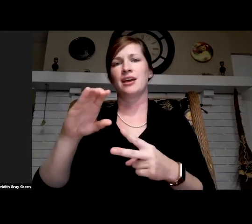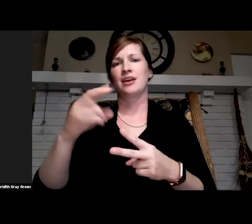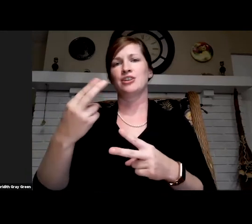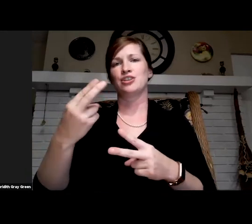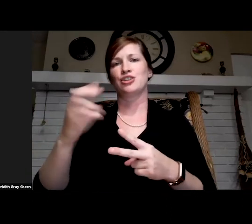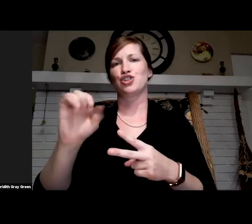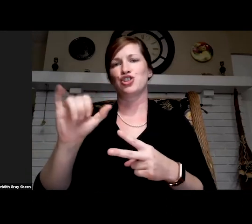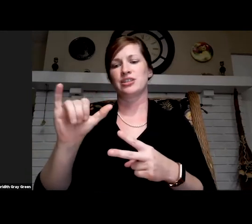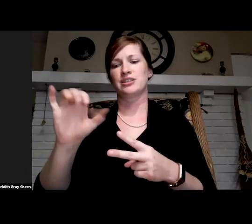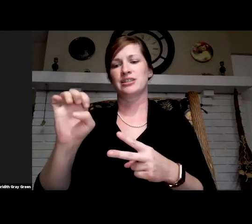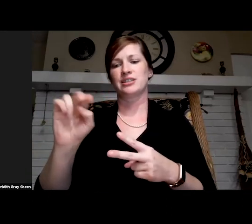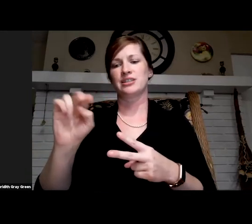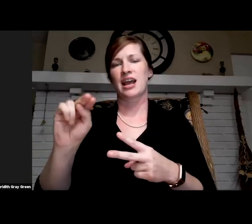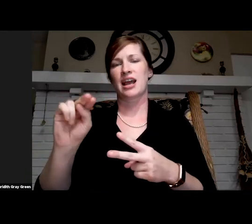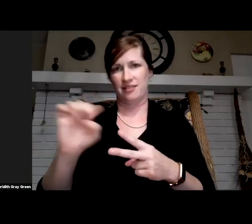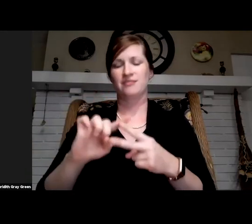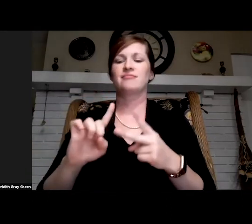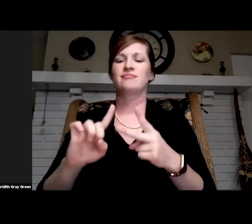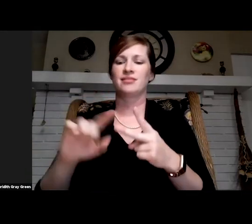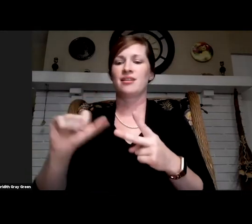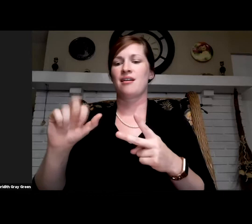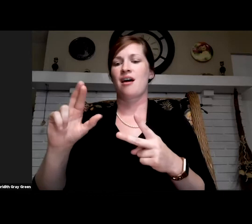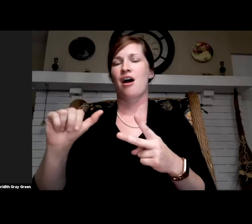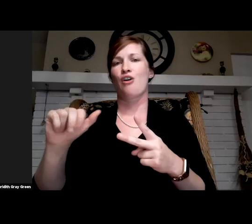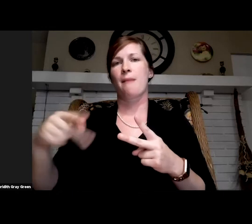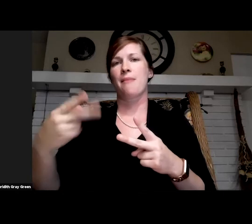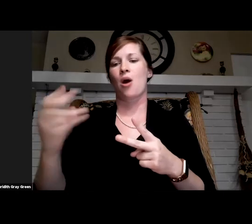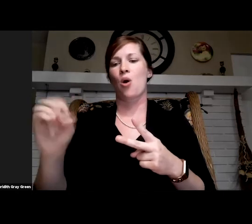The artist's heritage is Cheyenne